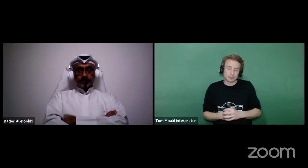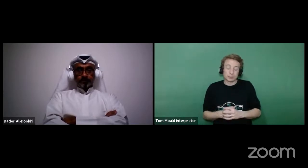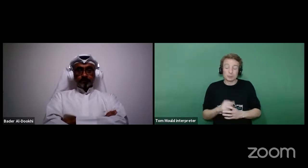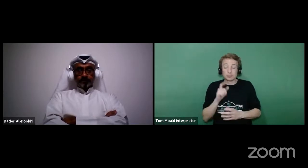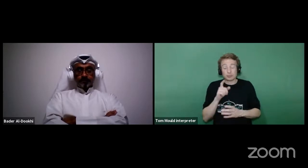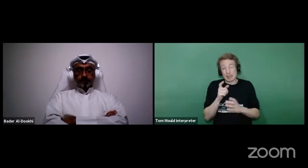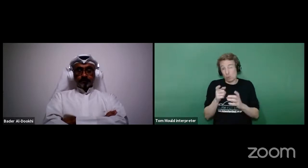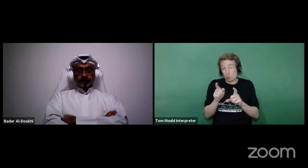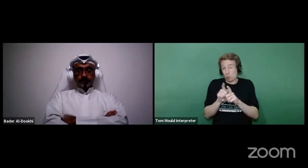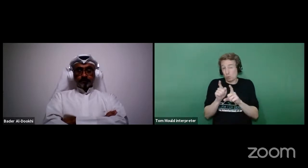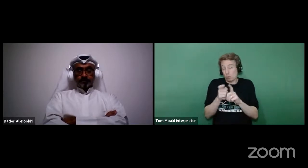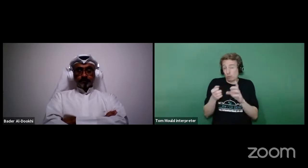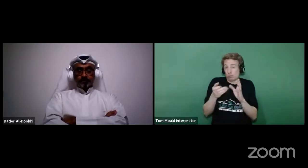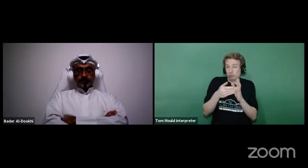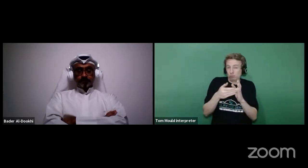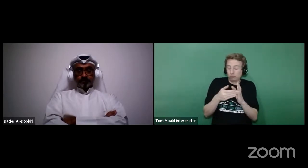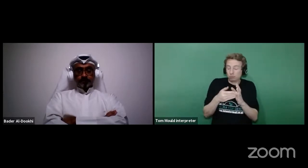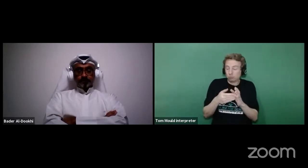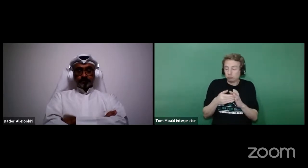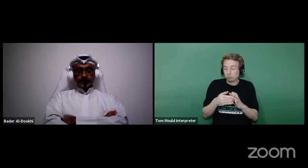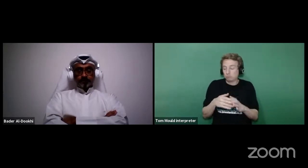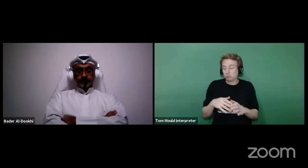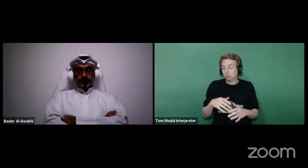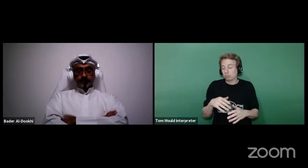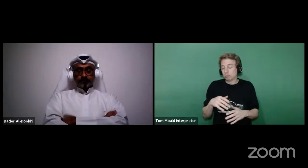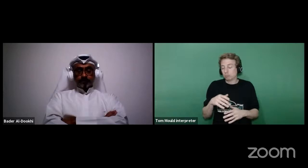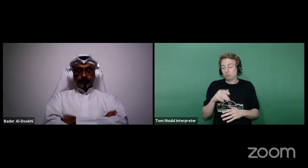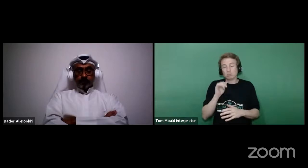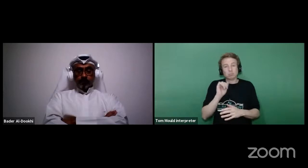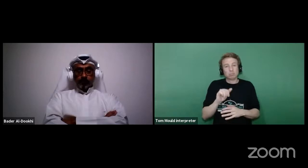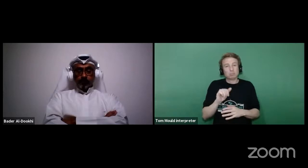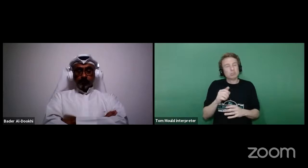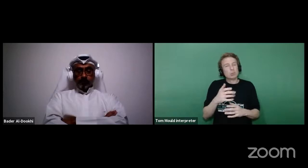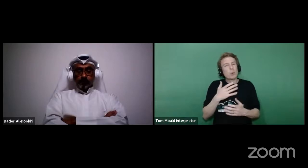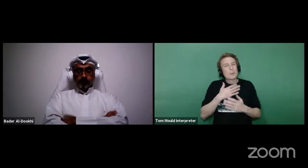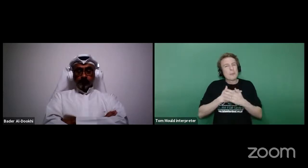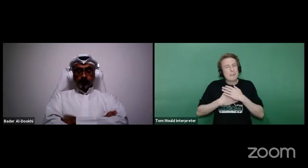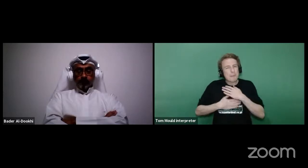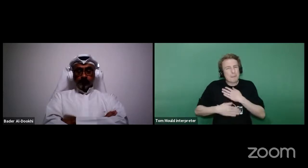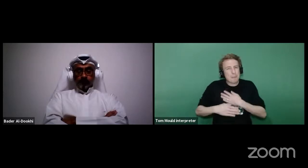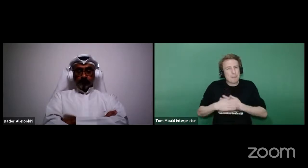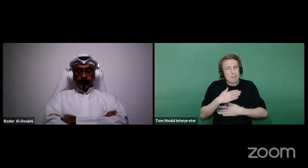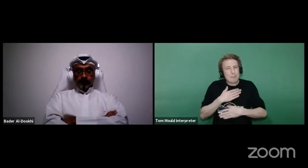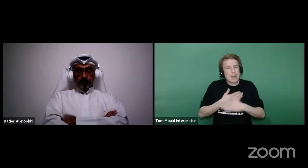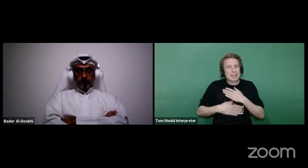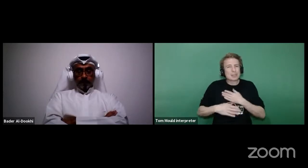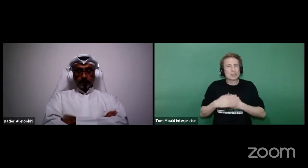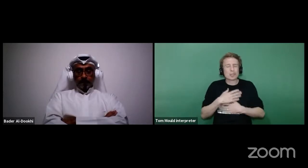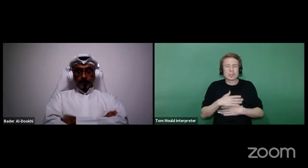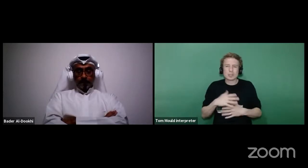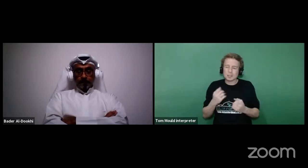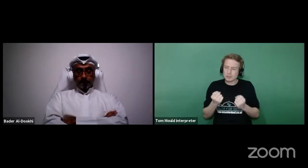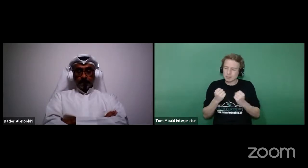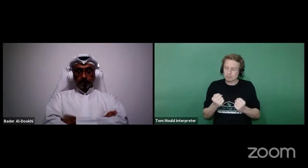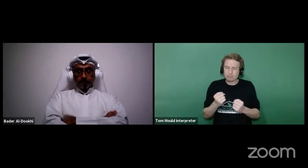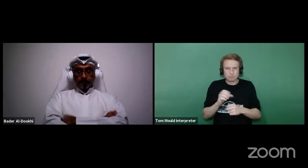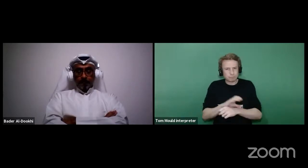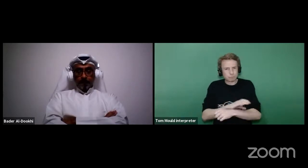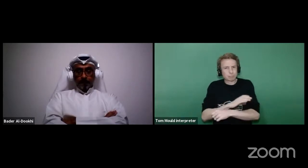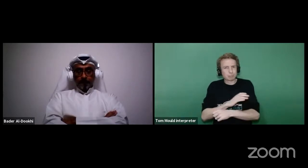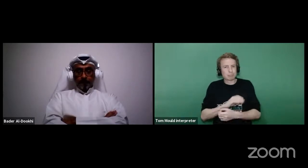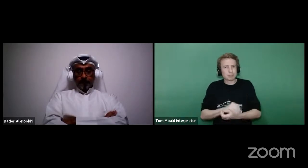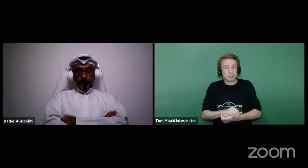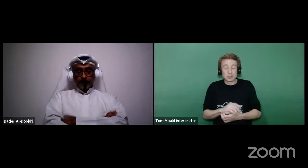which deepens the individual's forbearance and their patience while they're fasting is that which they